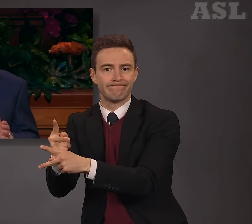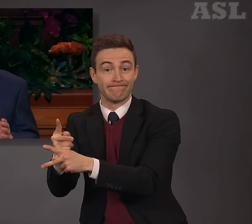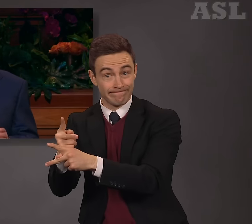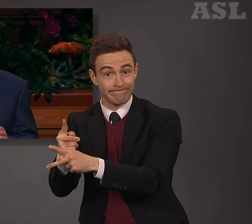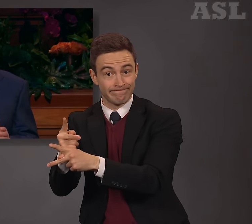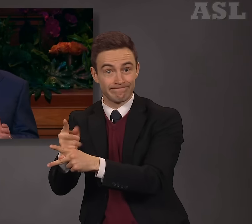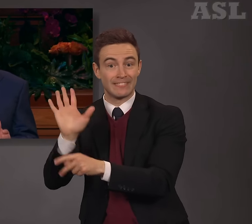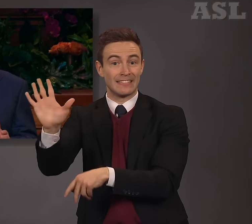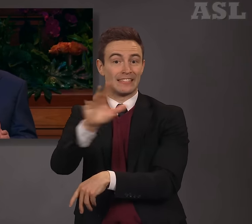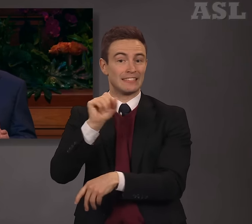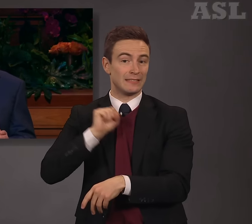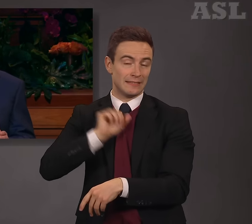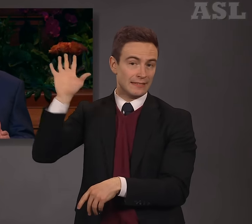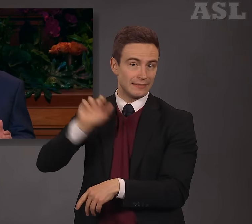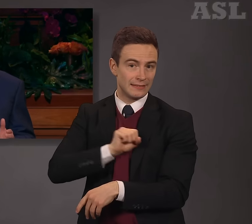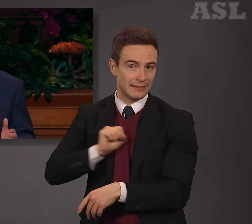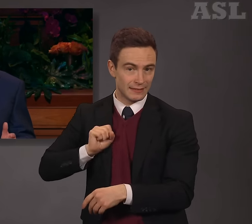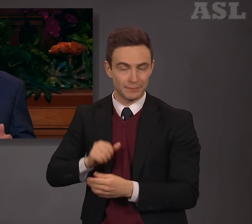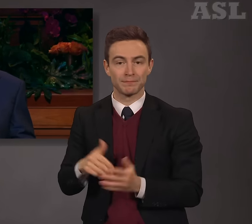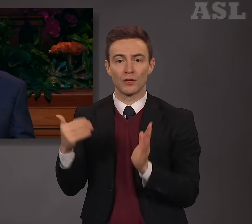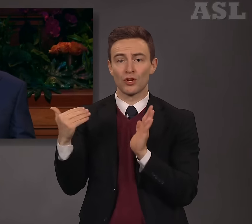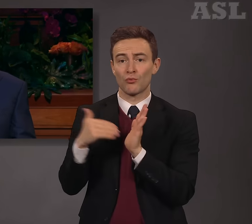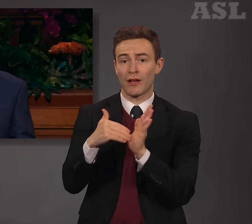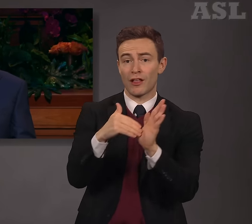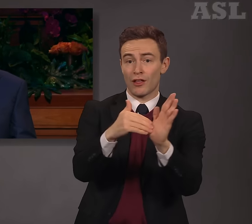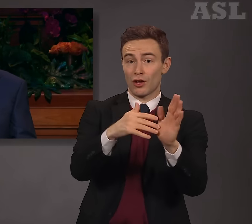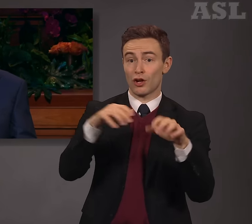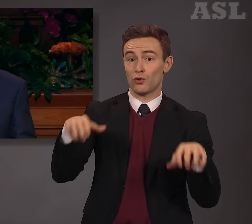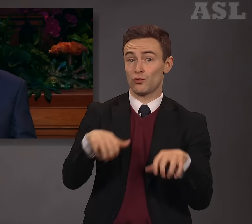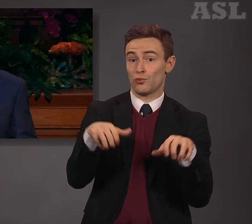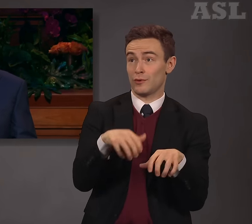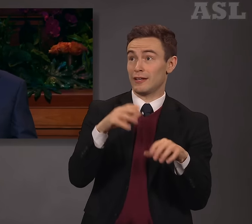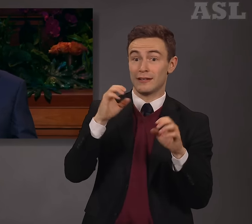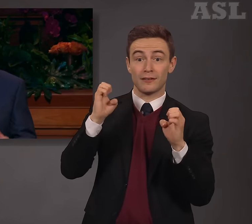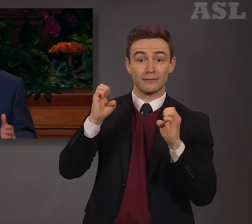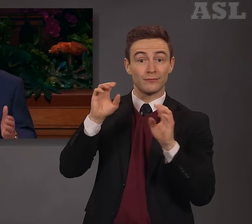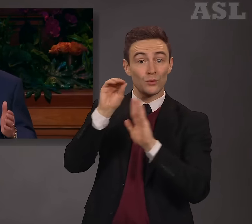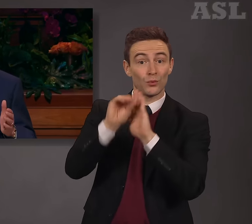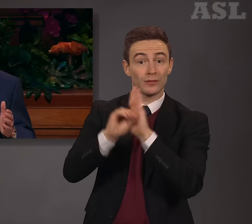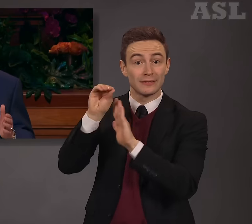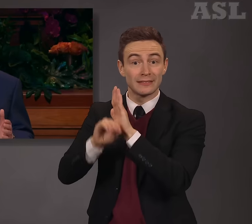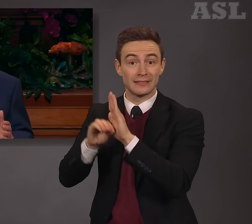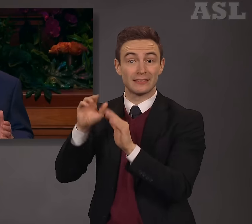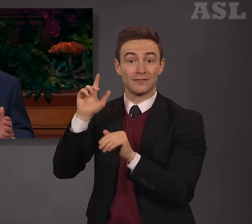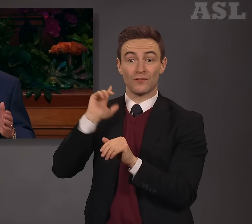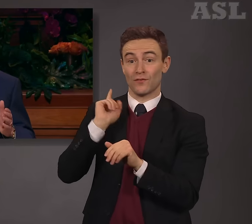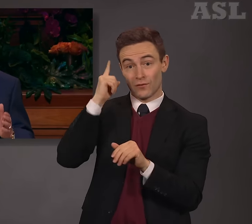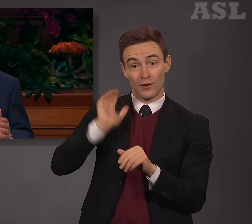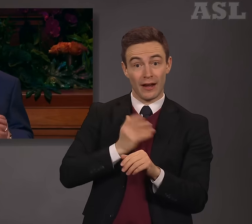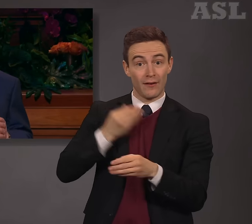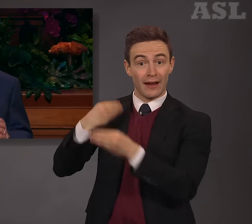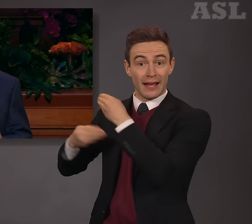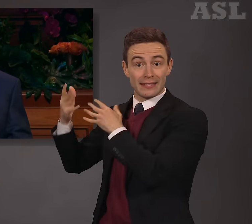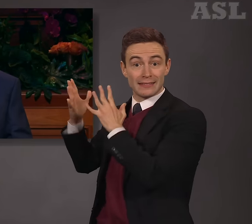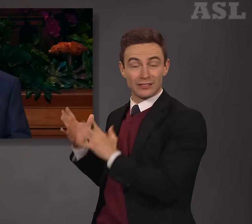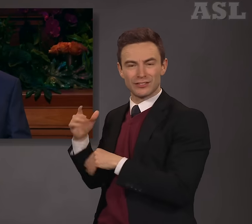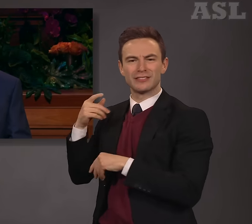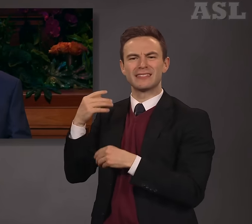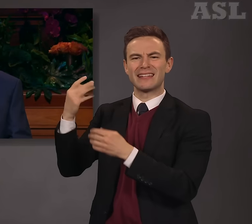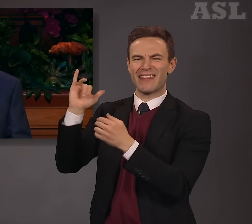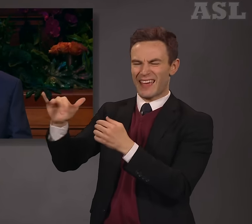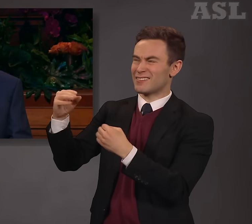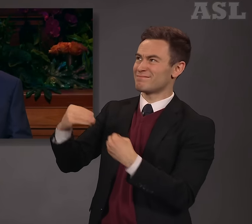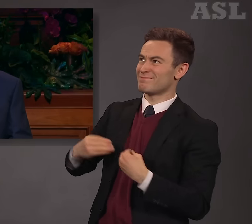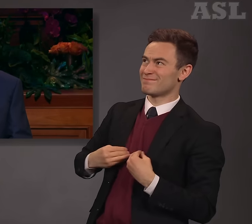Regularly performing ordinances for our ancestors in the temple brings a sweet and sure